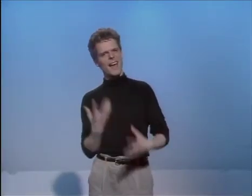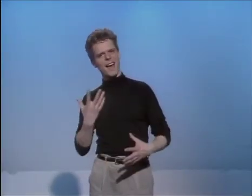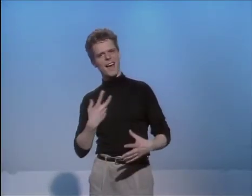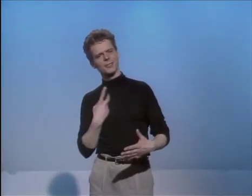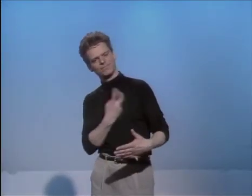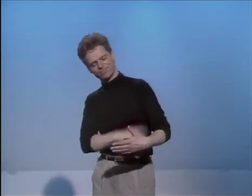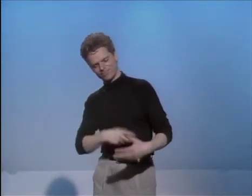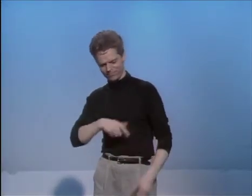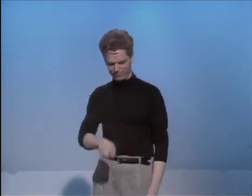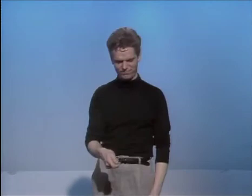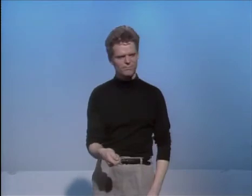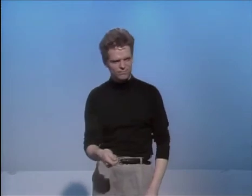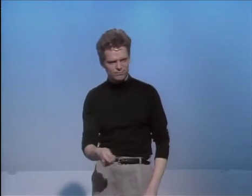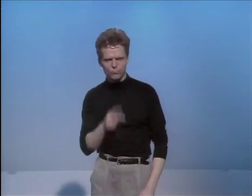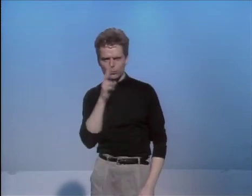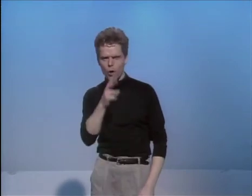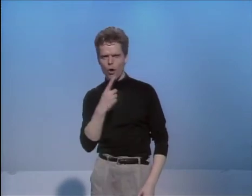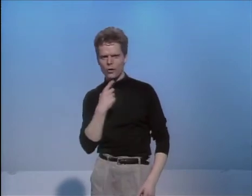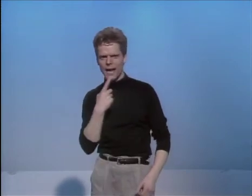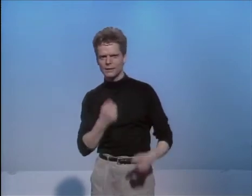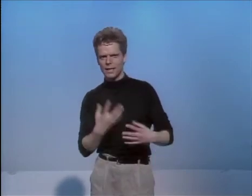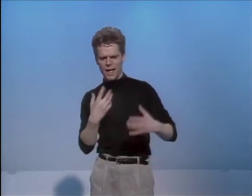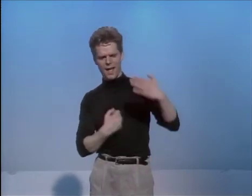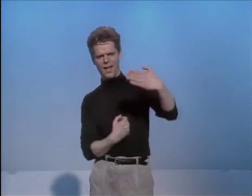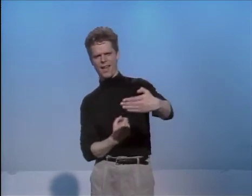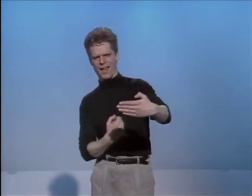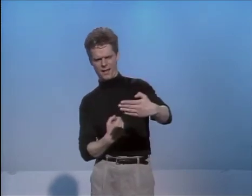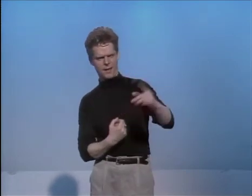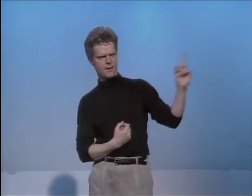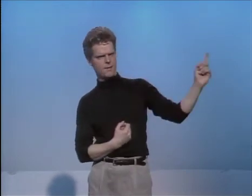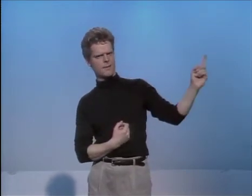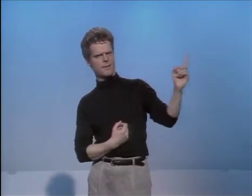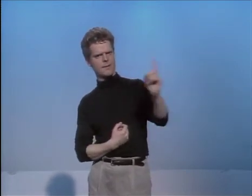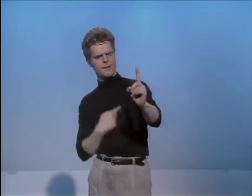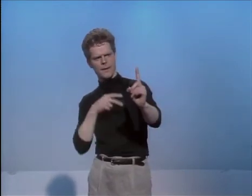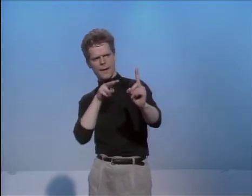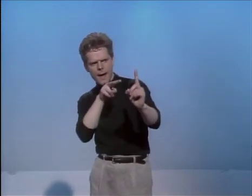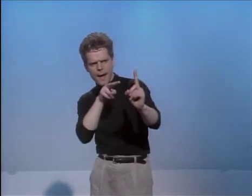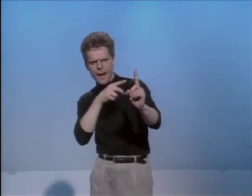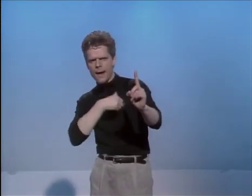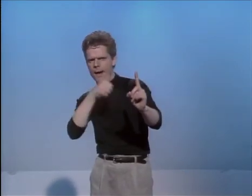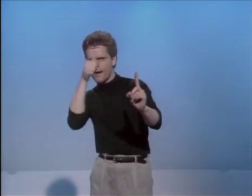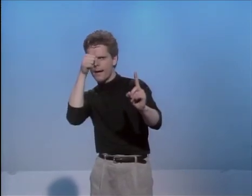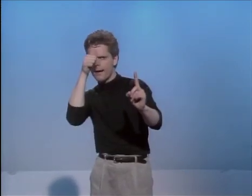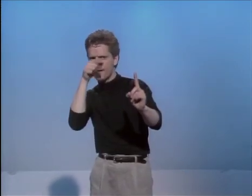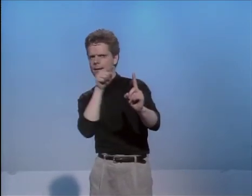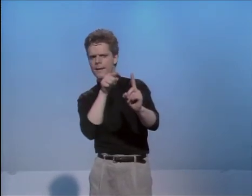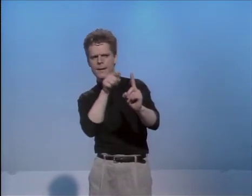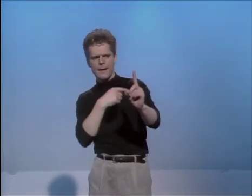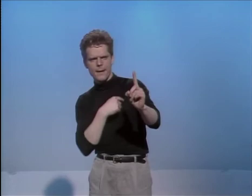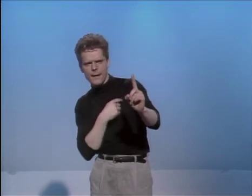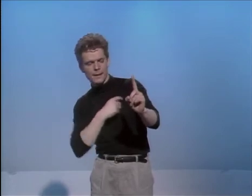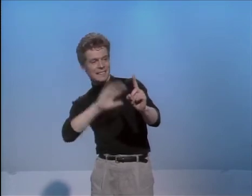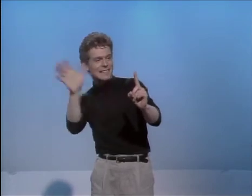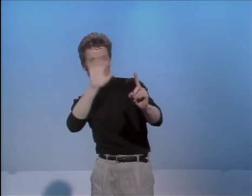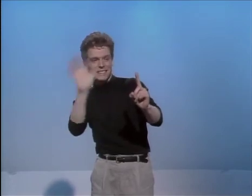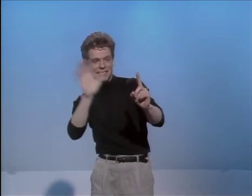One day, I was walking to my car in a car park when I saw a red car parked next to mine. A man walked up and I thought, I know him. I